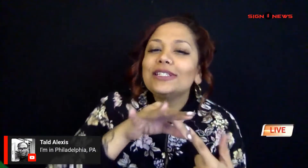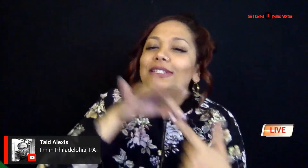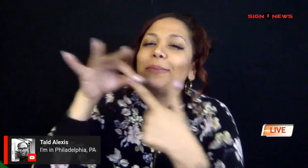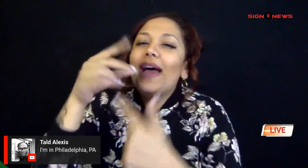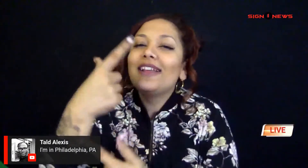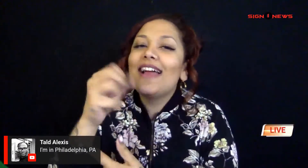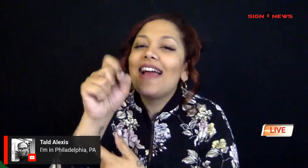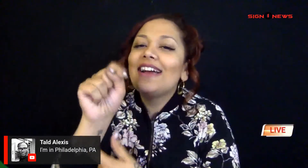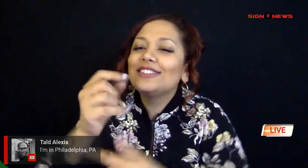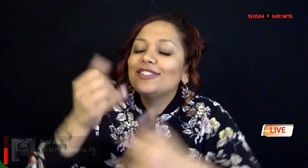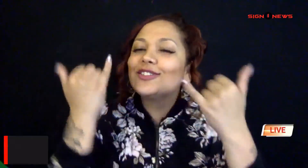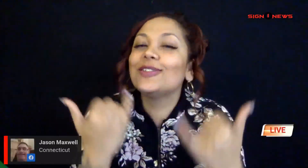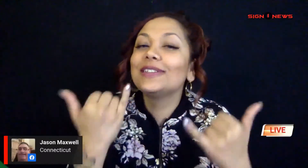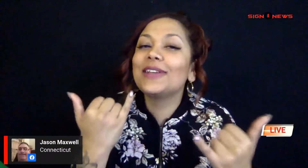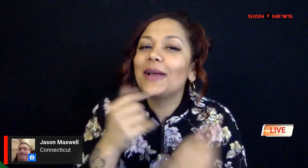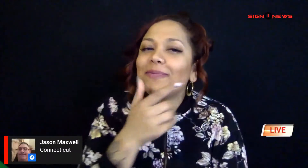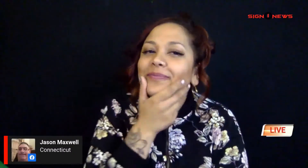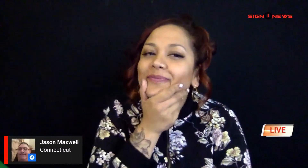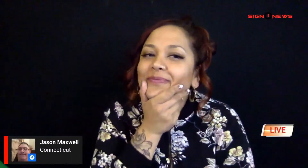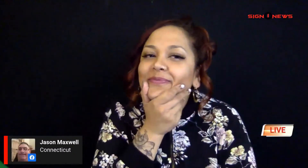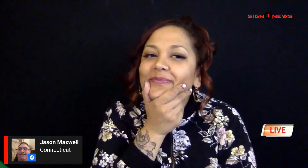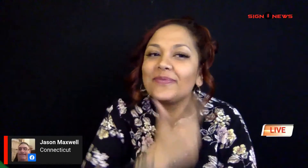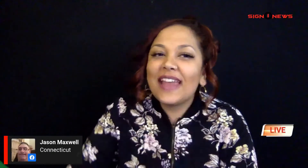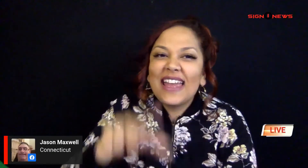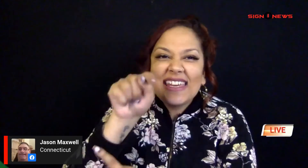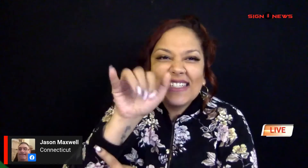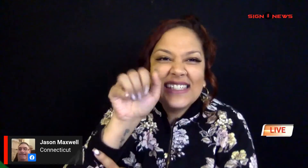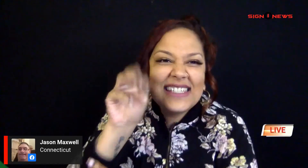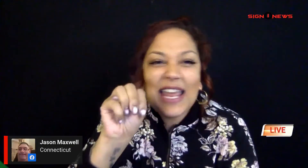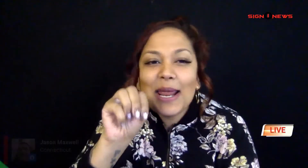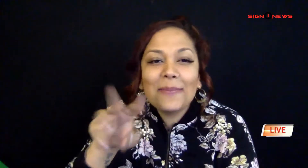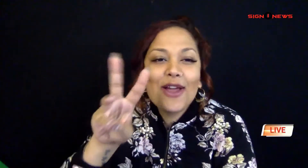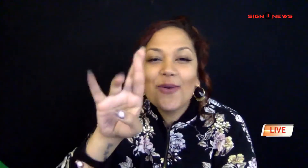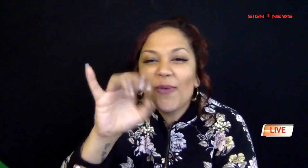Pennsylvania. I want to introduce to our special guest today,